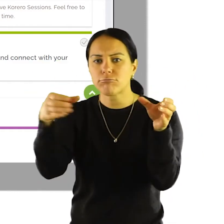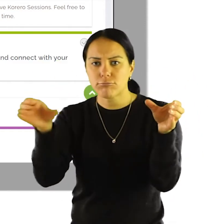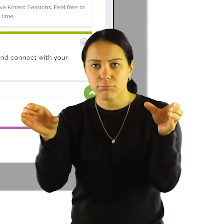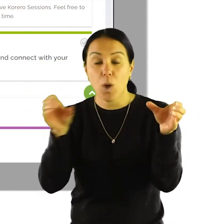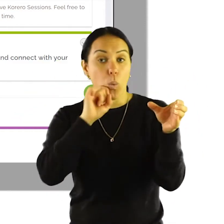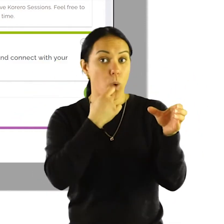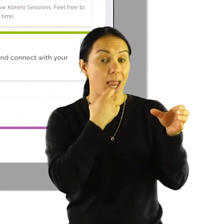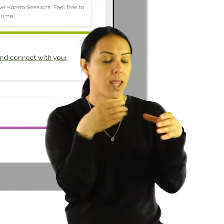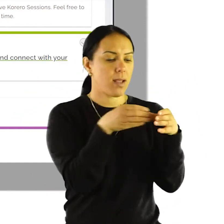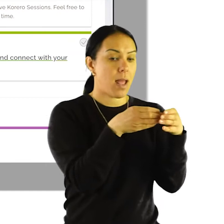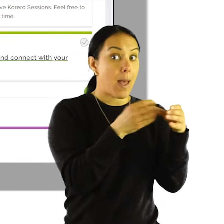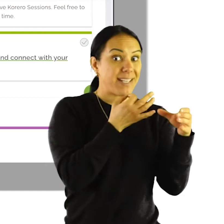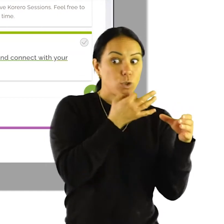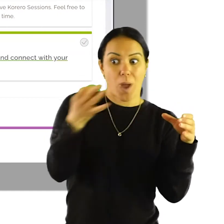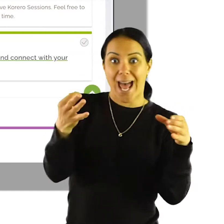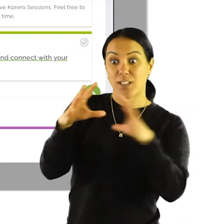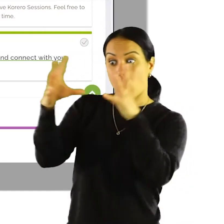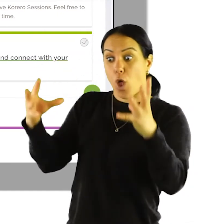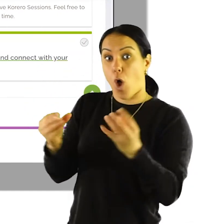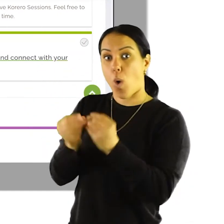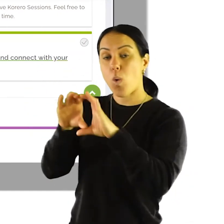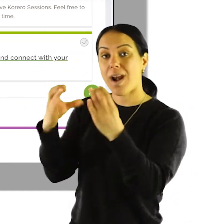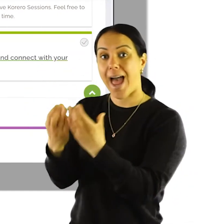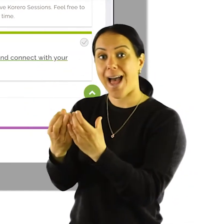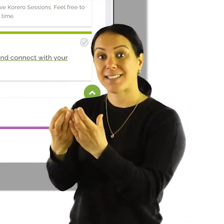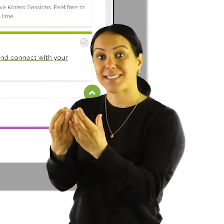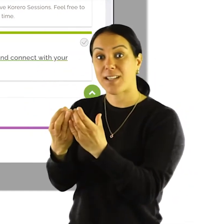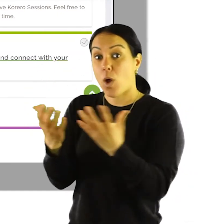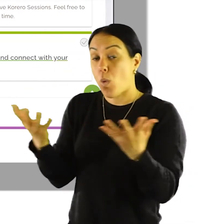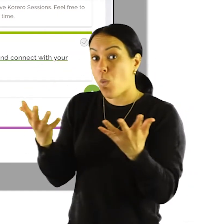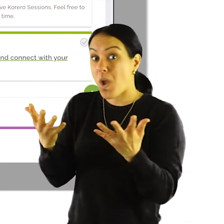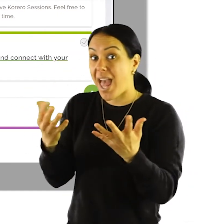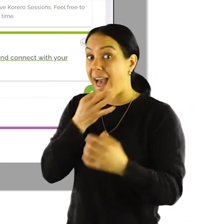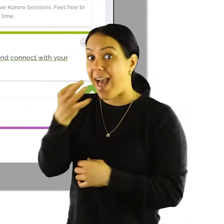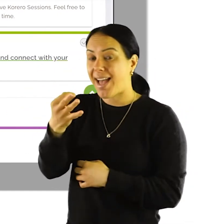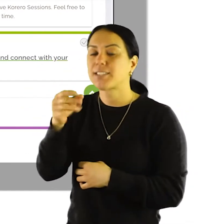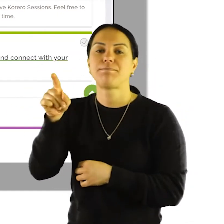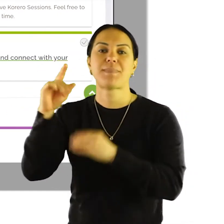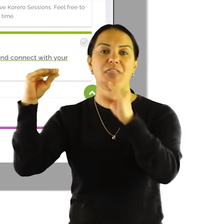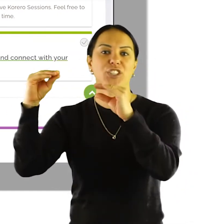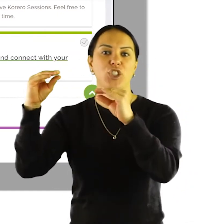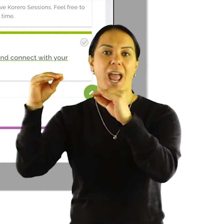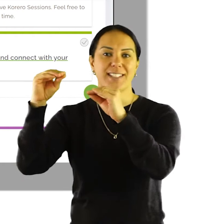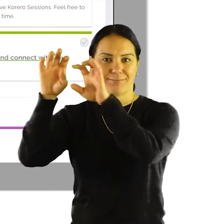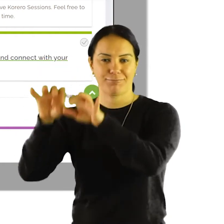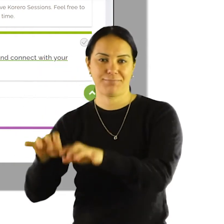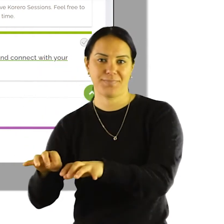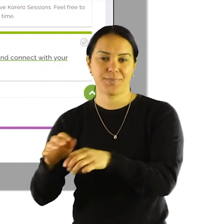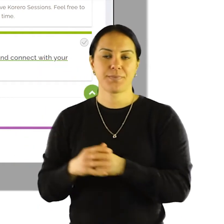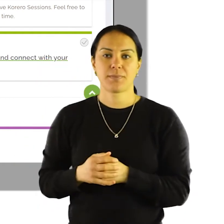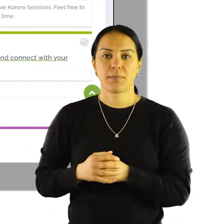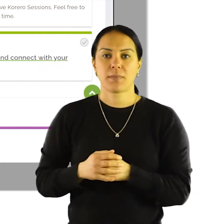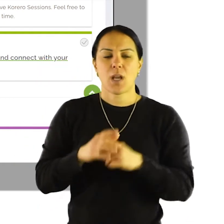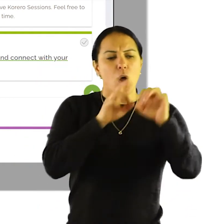whole class and ask them what they think of a particular activity, this is a great way to ask them. If you get stuck on